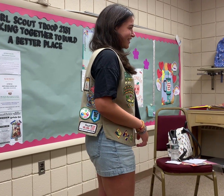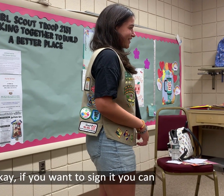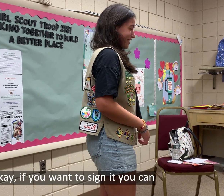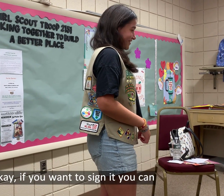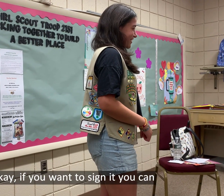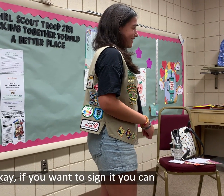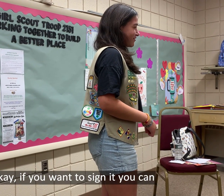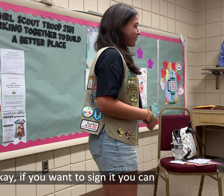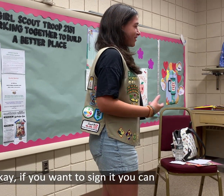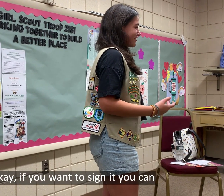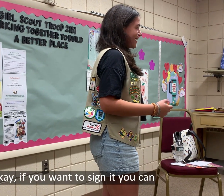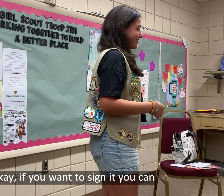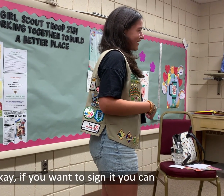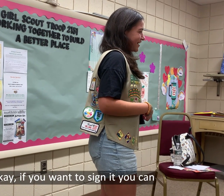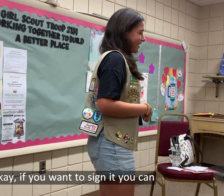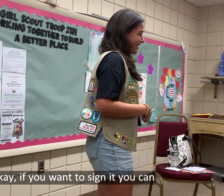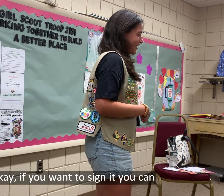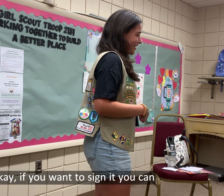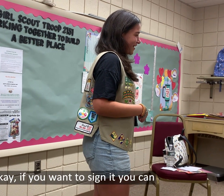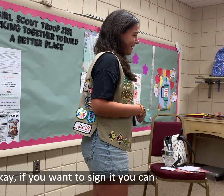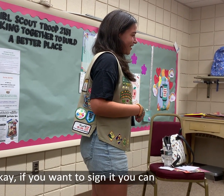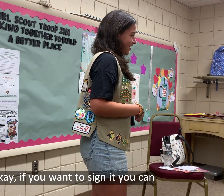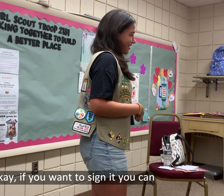it's okay if you want to sign it, you can.